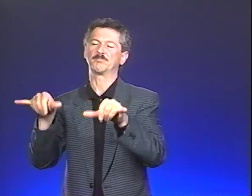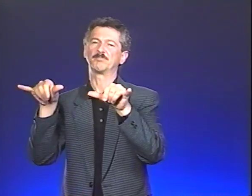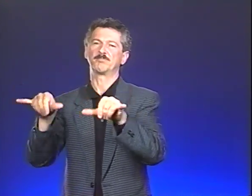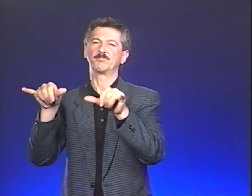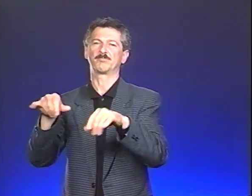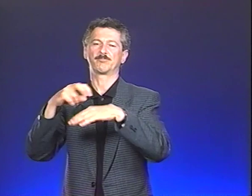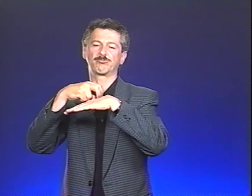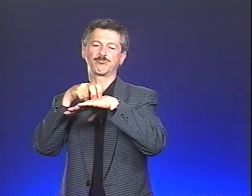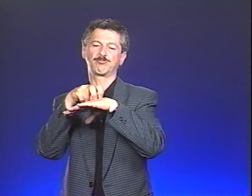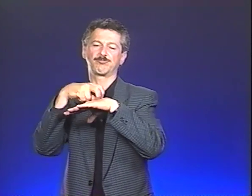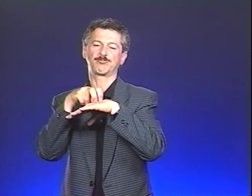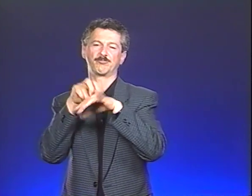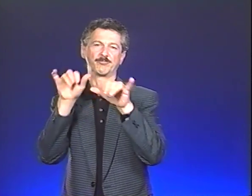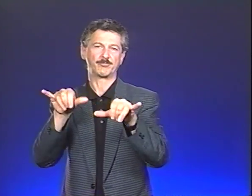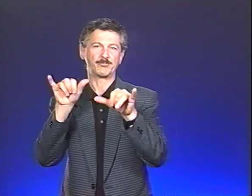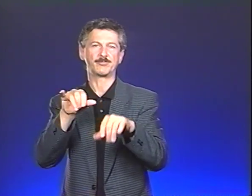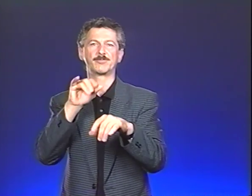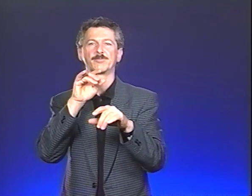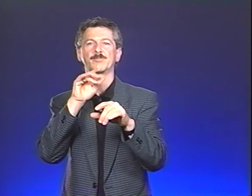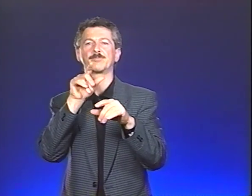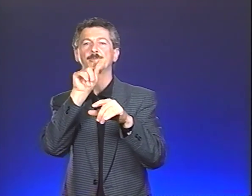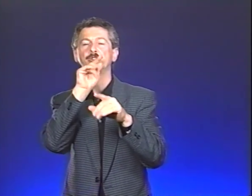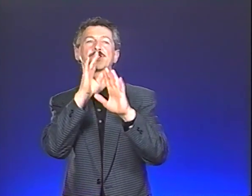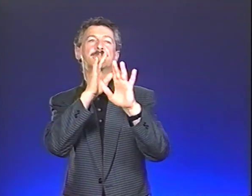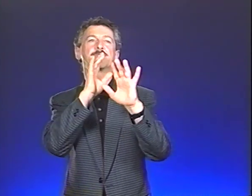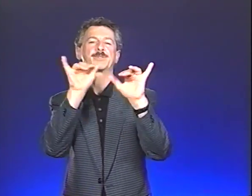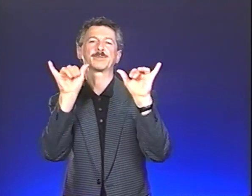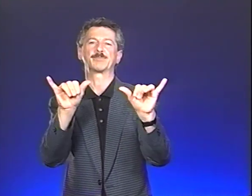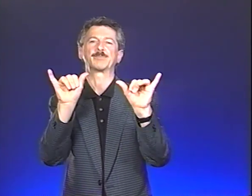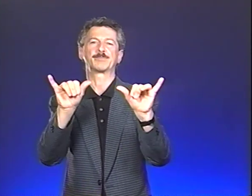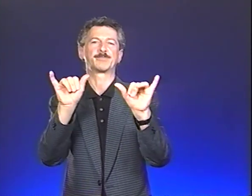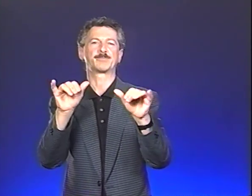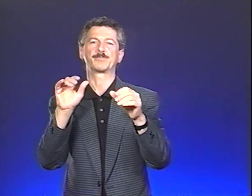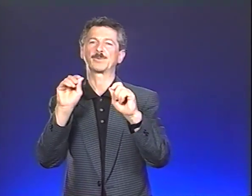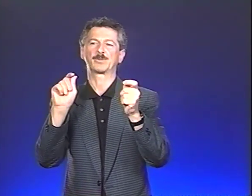whereas the other communication systems are static and do not change.